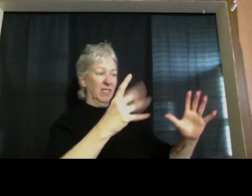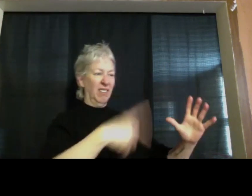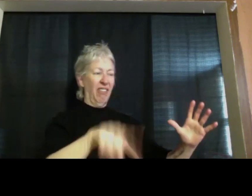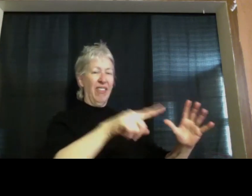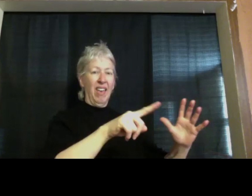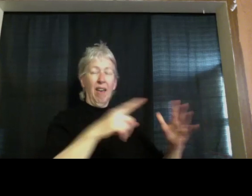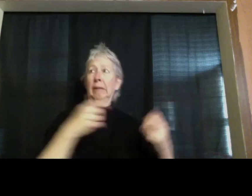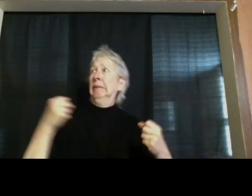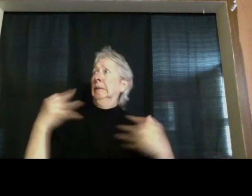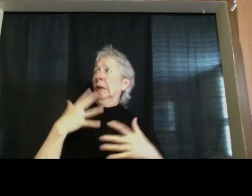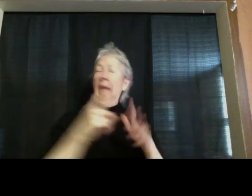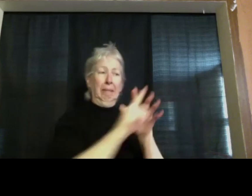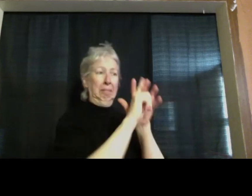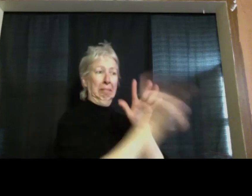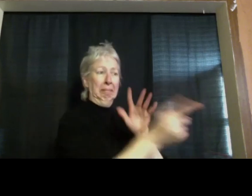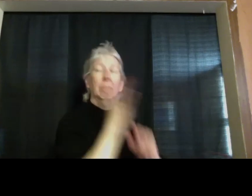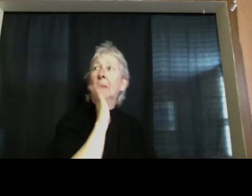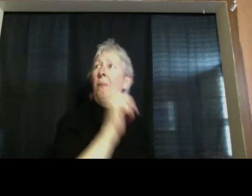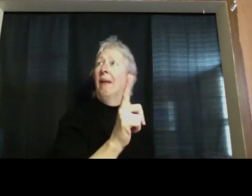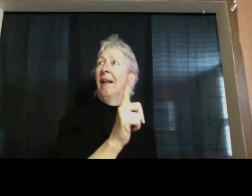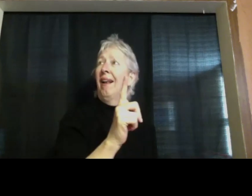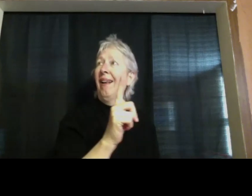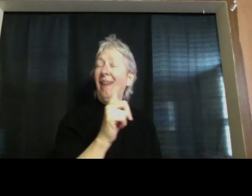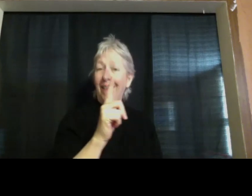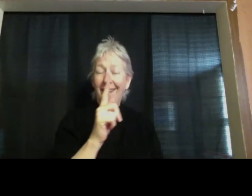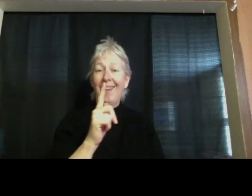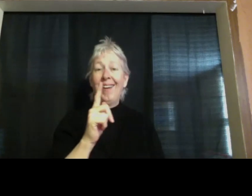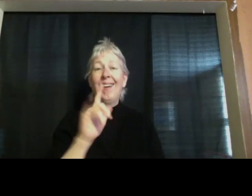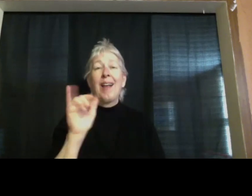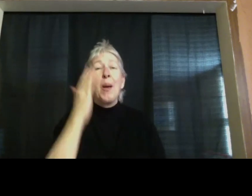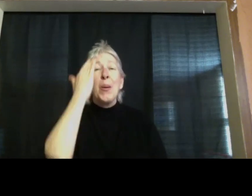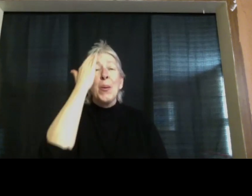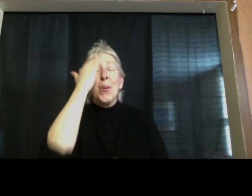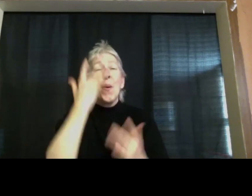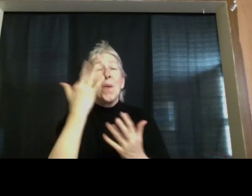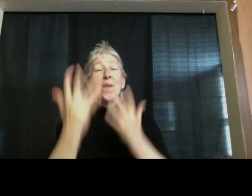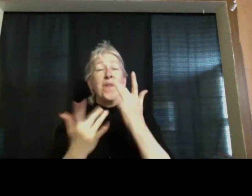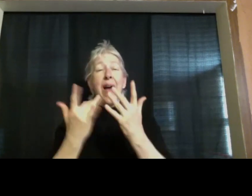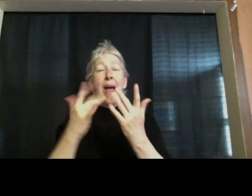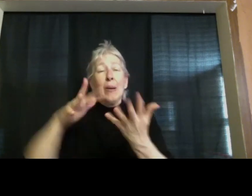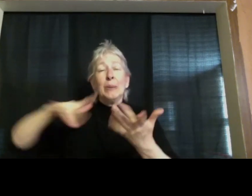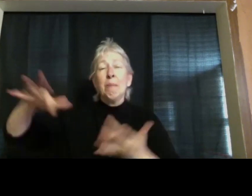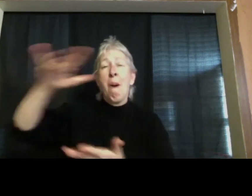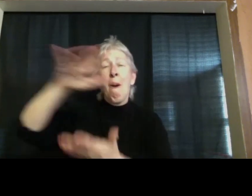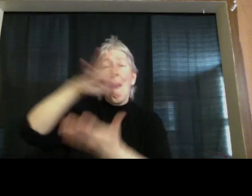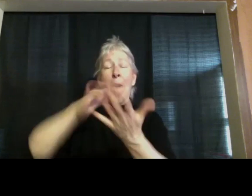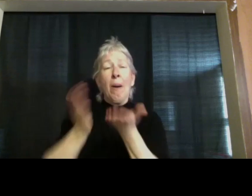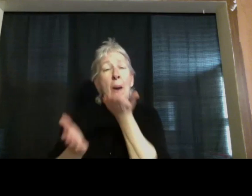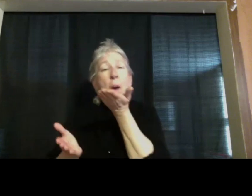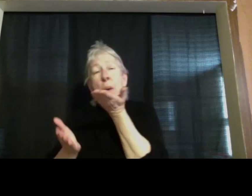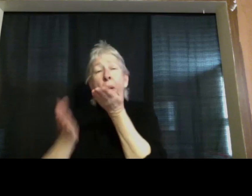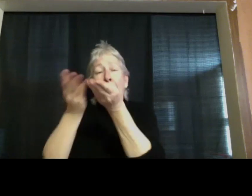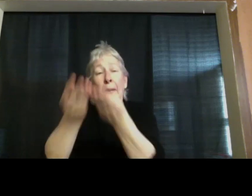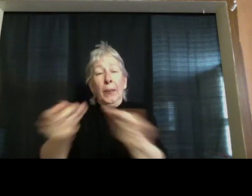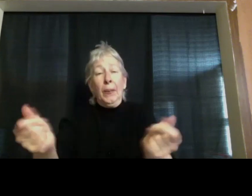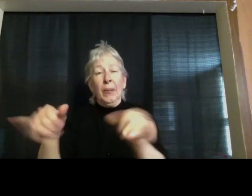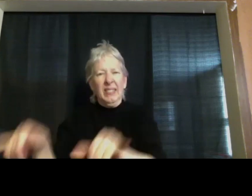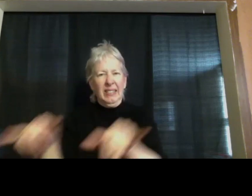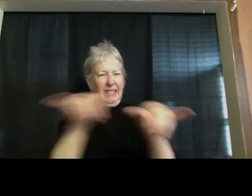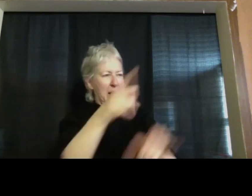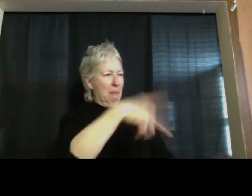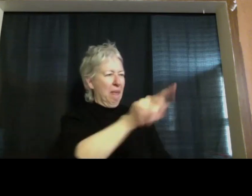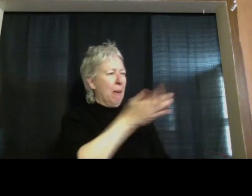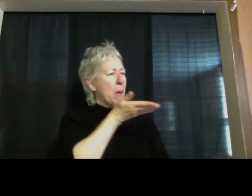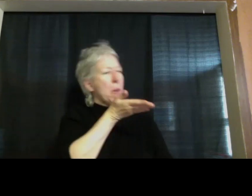flee. As smoke is driven away, so you should drive them away. As the wax melts before the